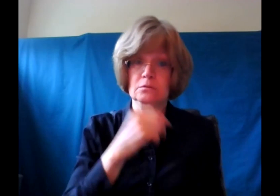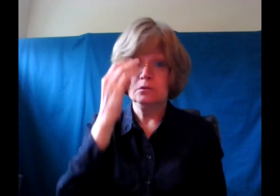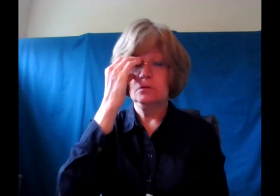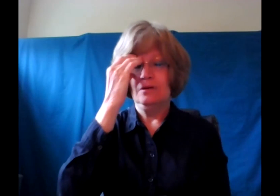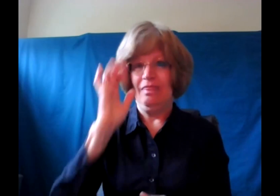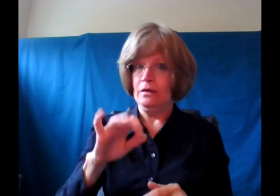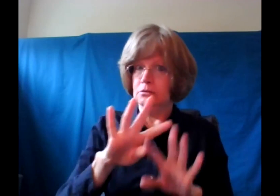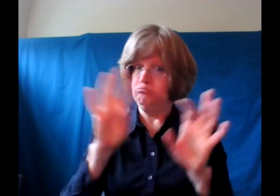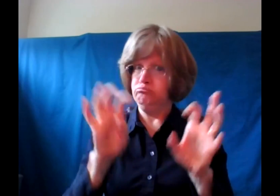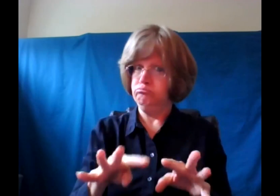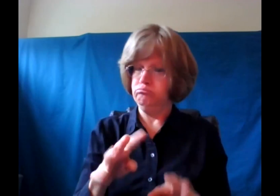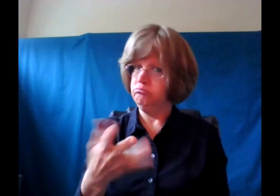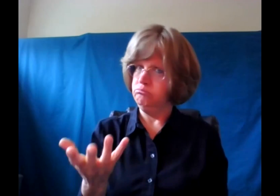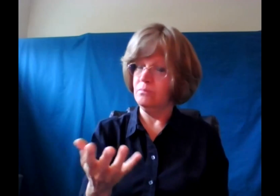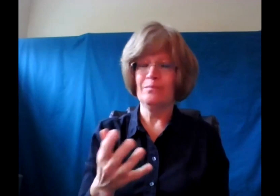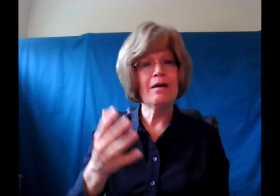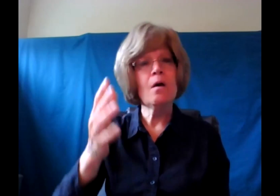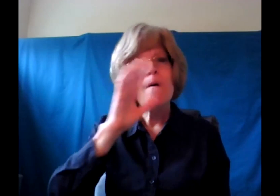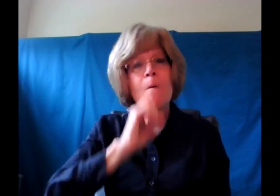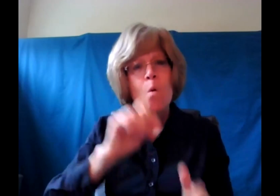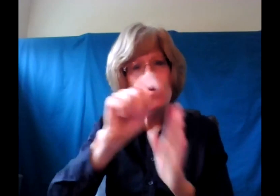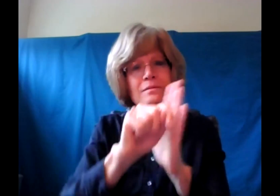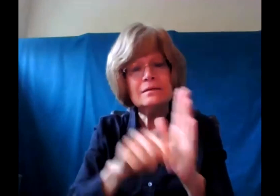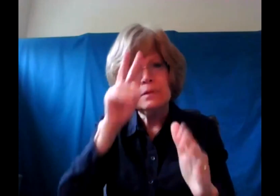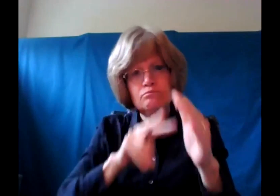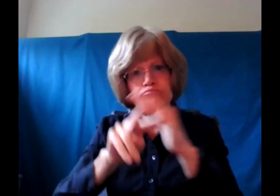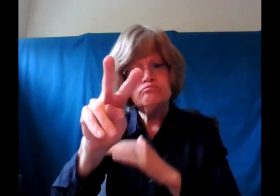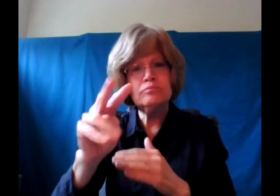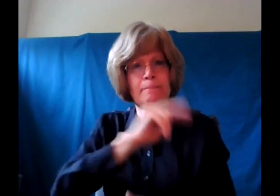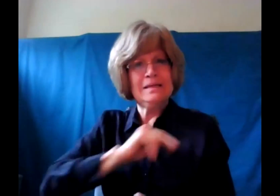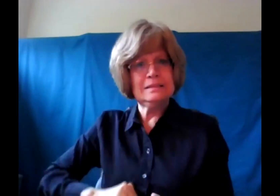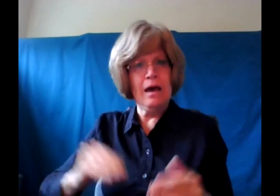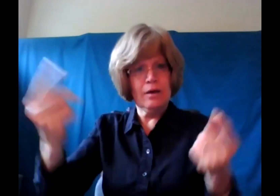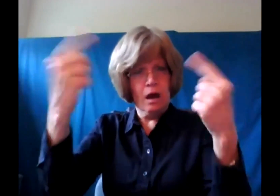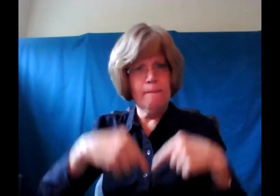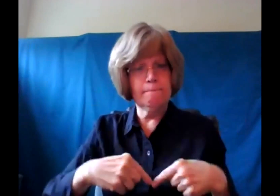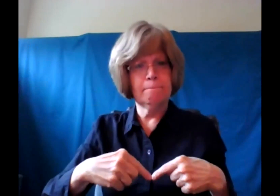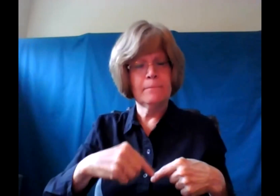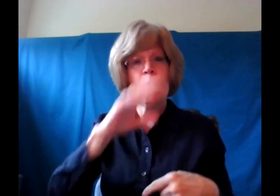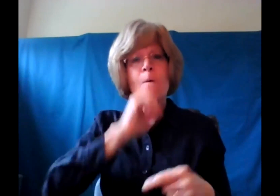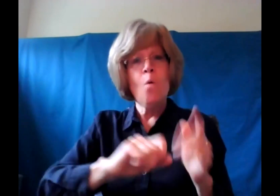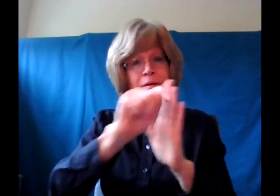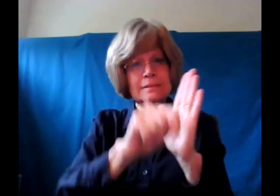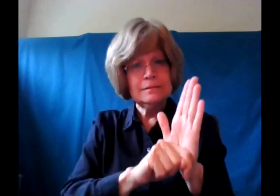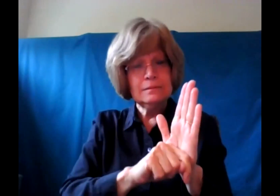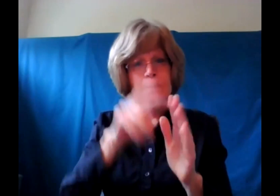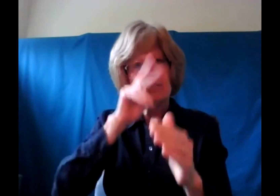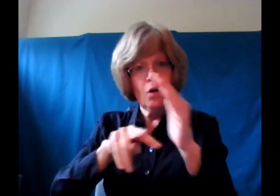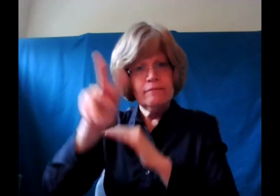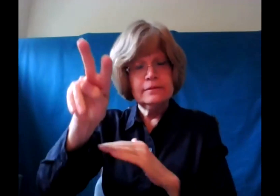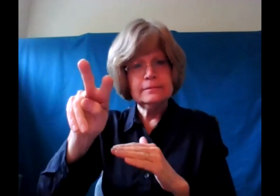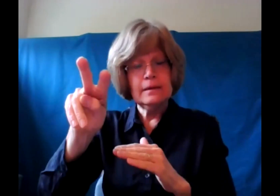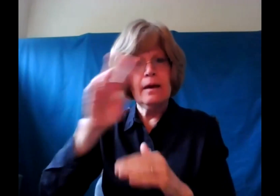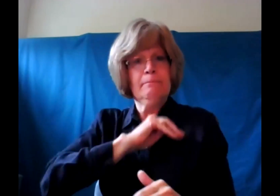That is a mystery. But the Old Testament prophesied the coming of the Messiah. And the Old Testament prophesied